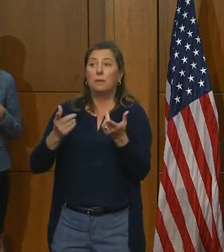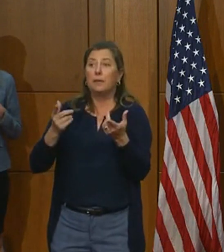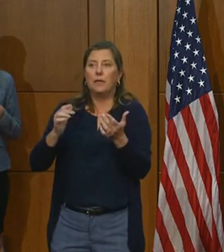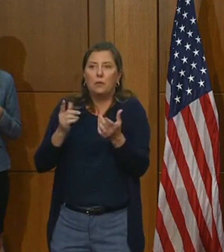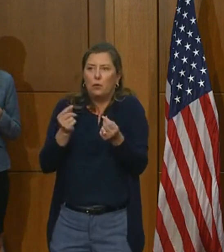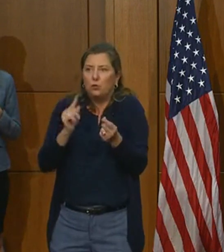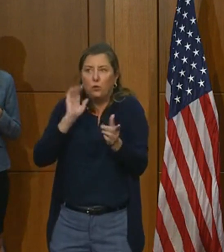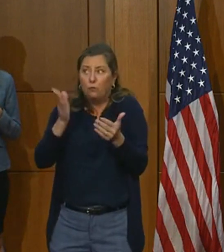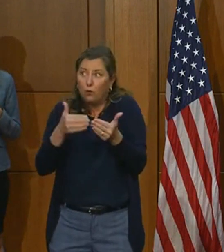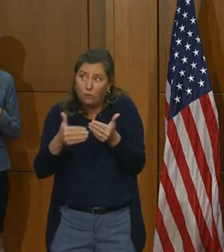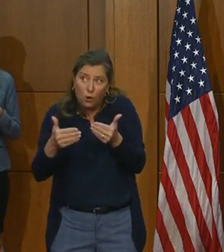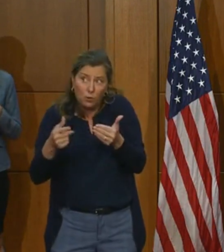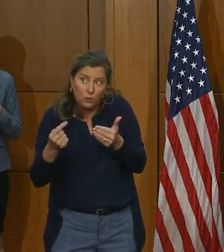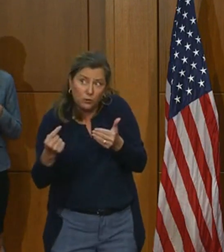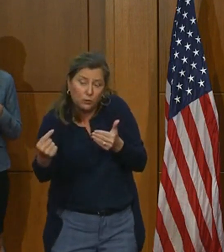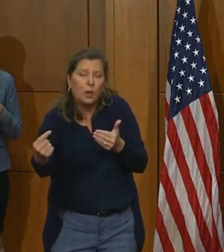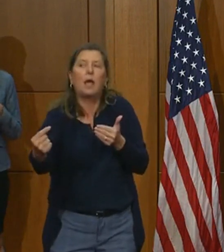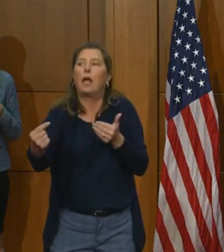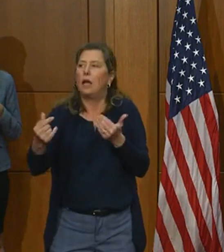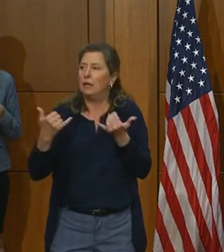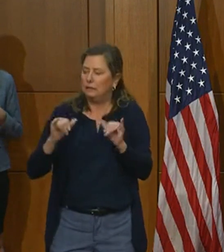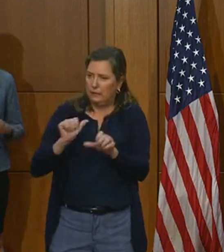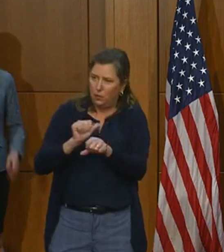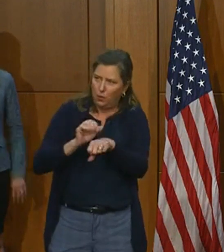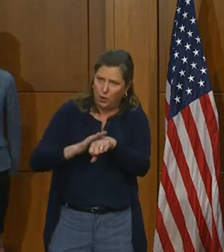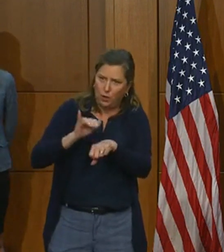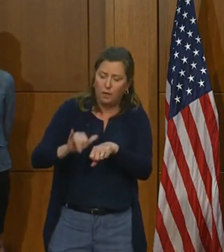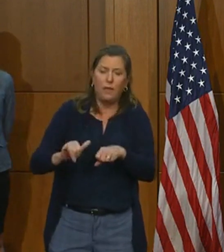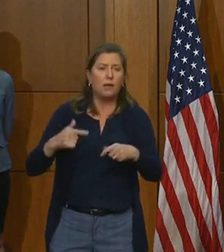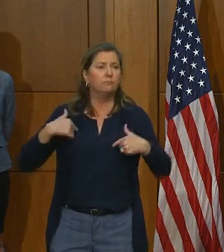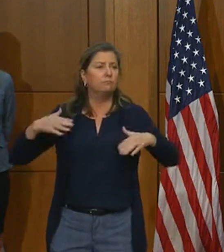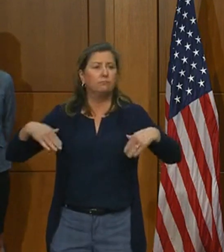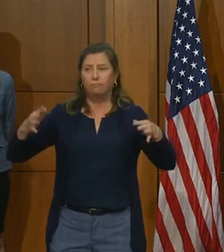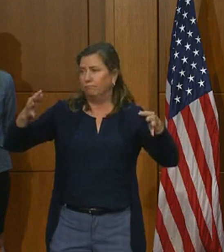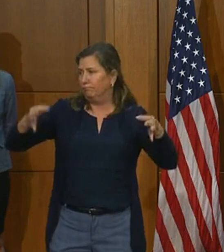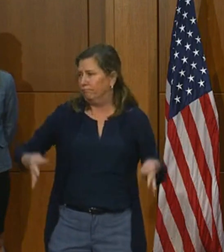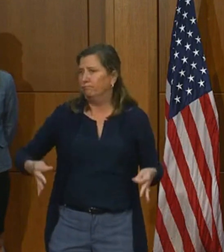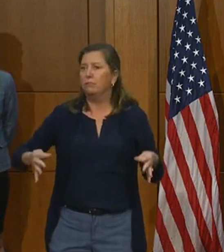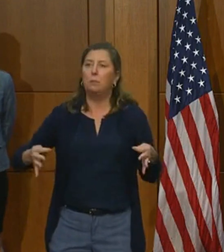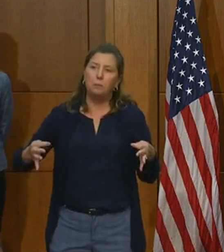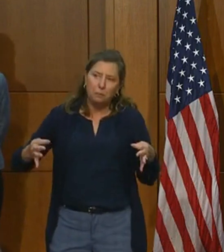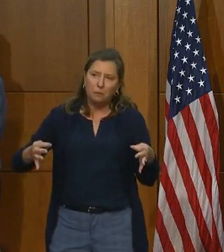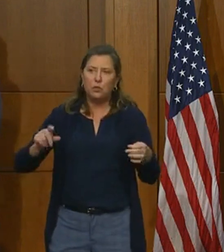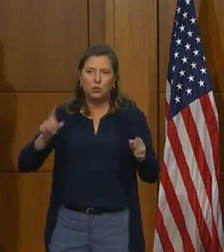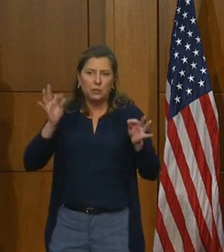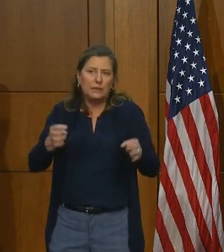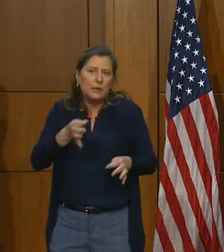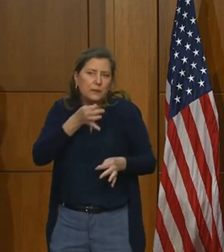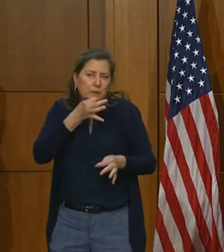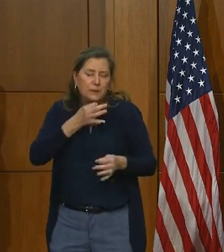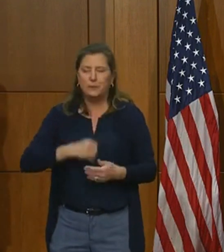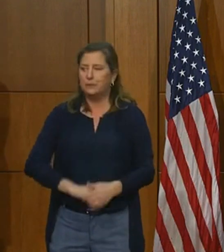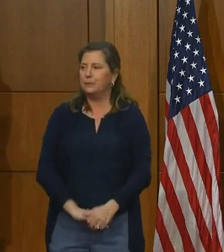forward. We're working on that. I haven't yet made a decision on that, but I hope to do so very shortly.